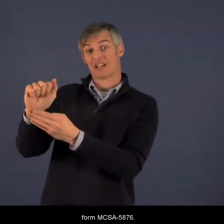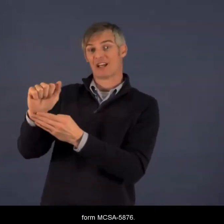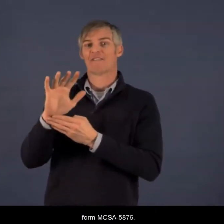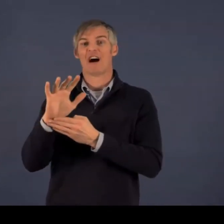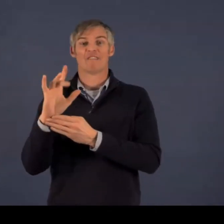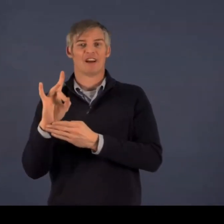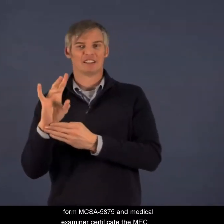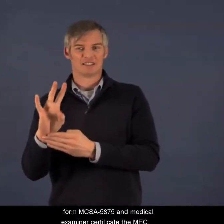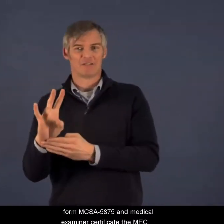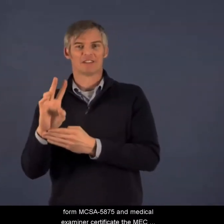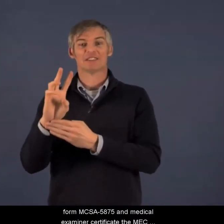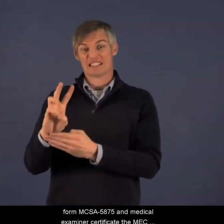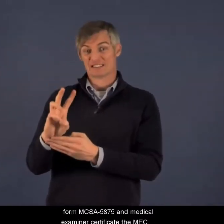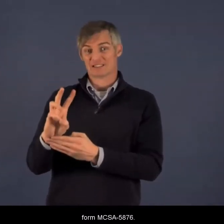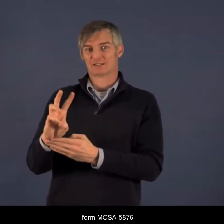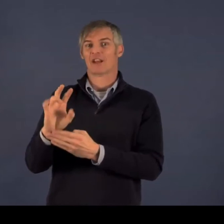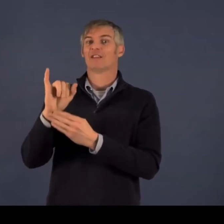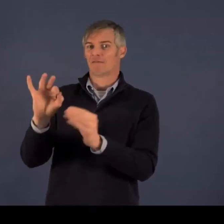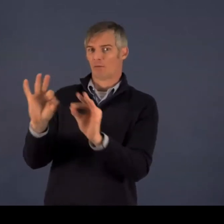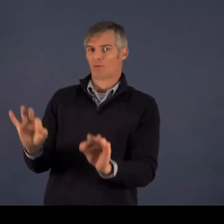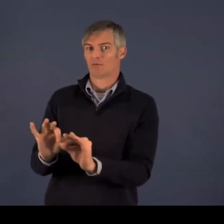MCSA 5876.